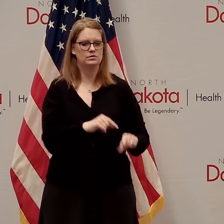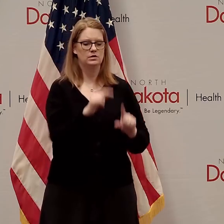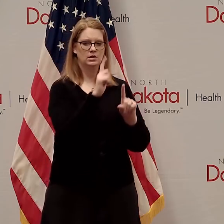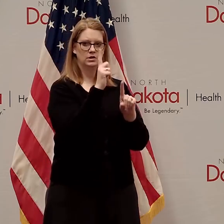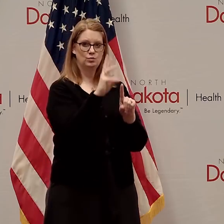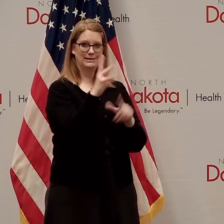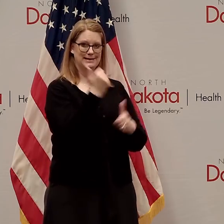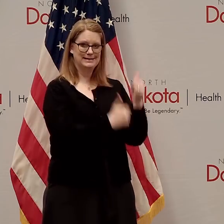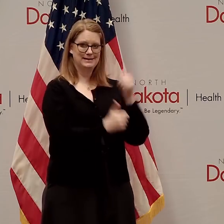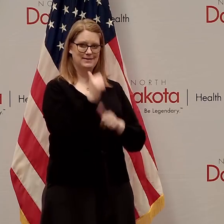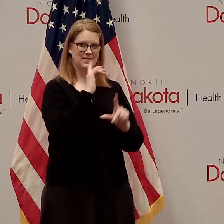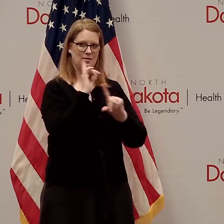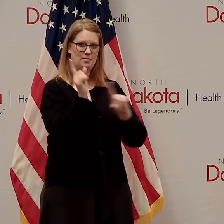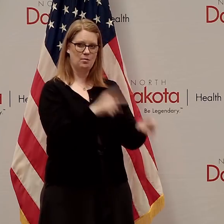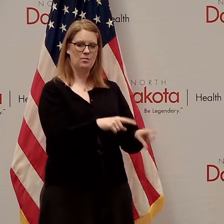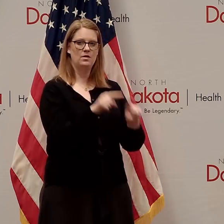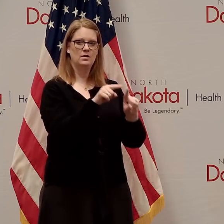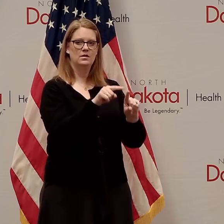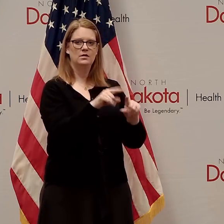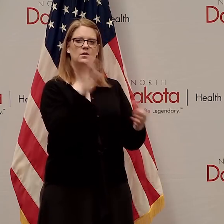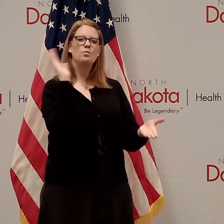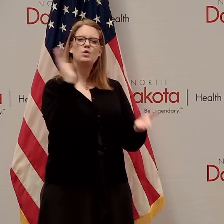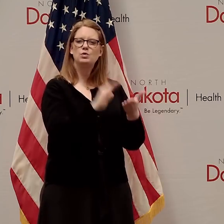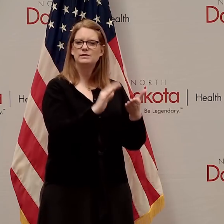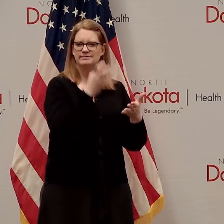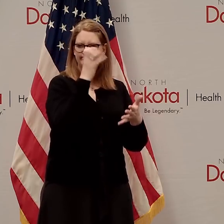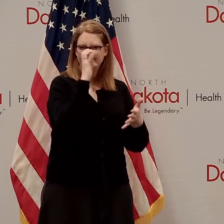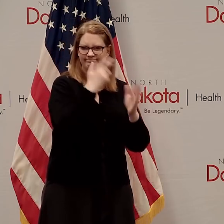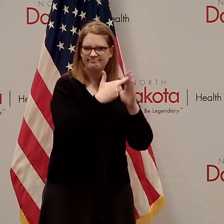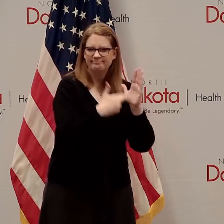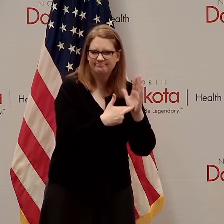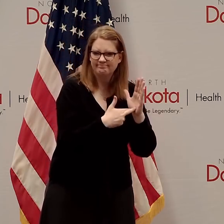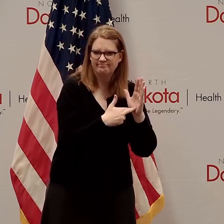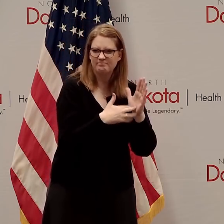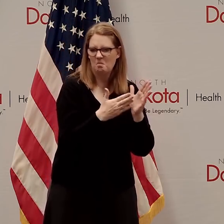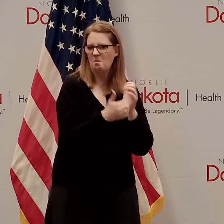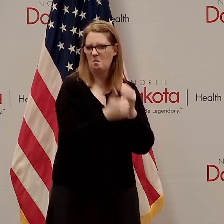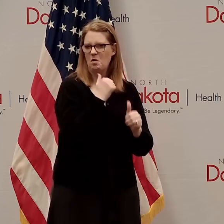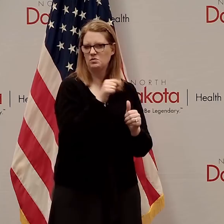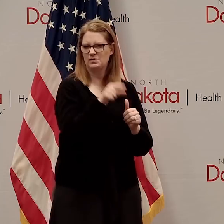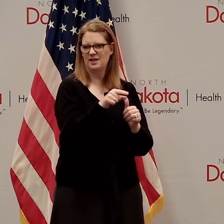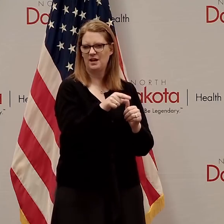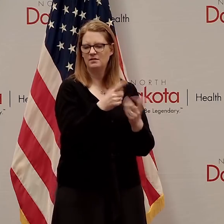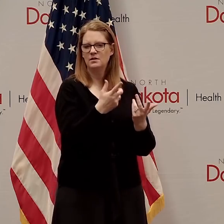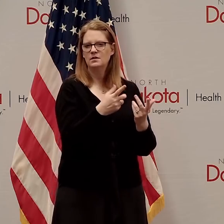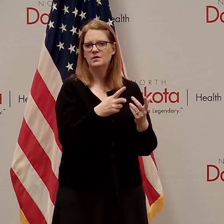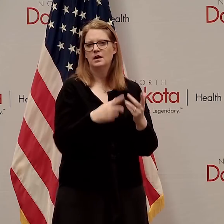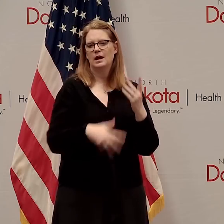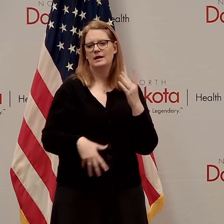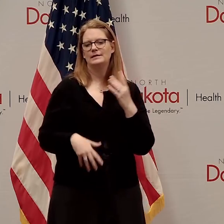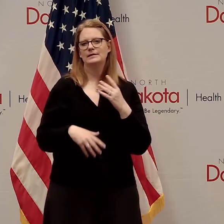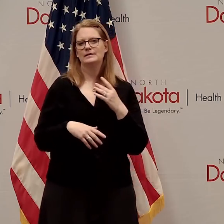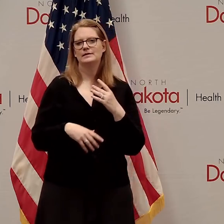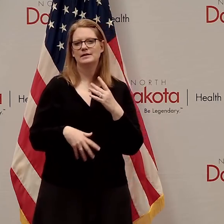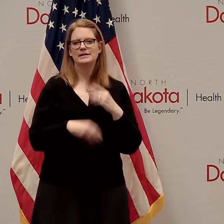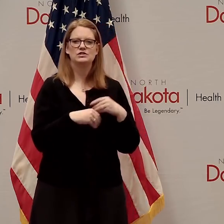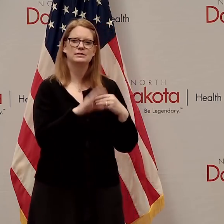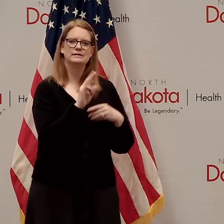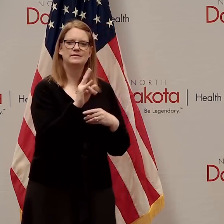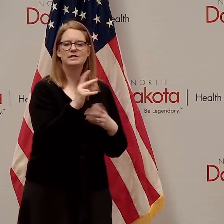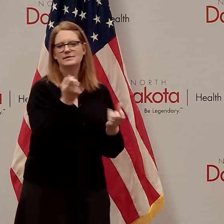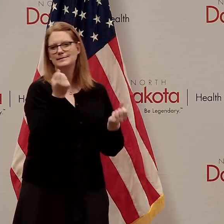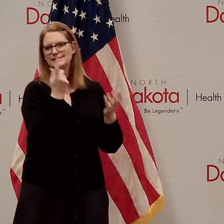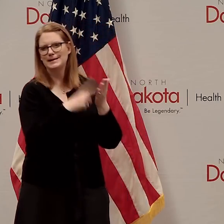those related to reducing red tape, so the majority was for that purpose. There's another 17, because sometimes there was